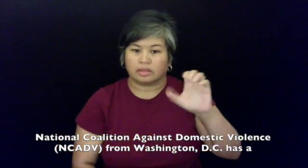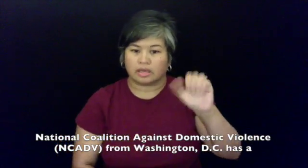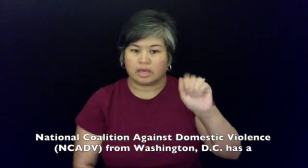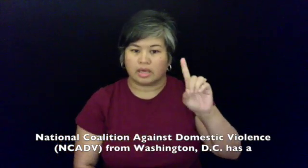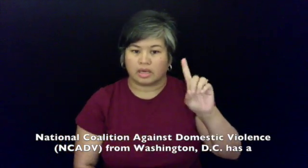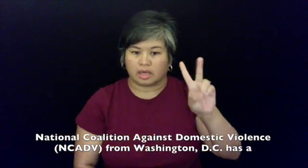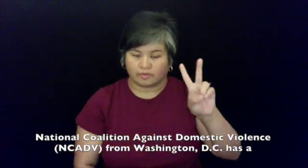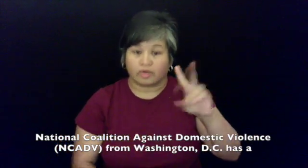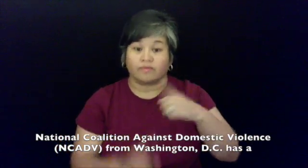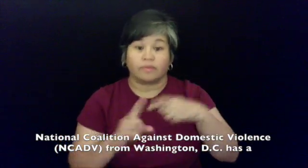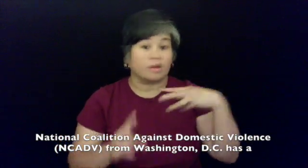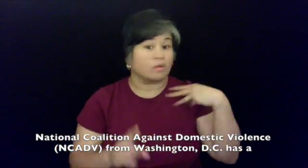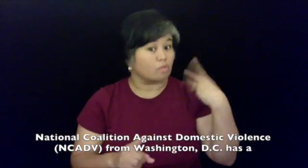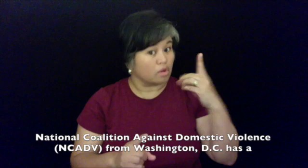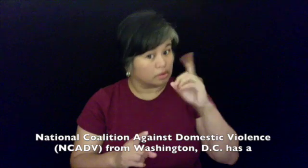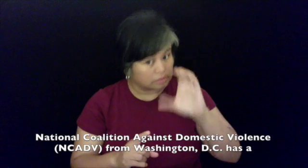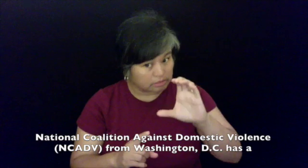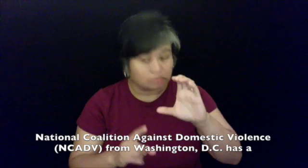D.C., has